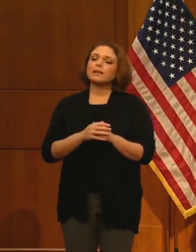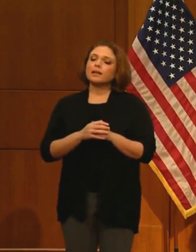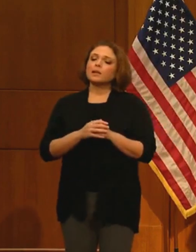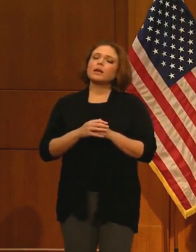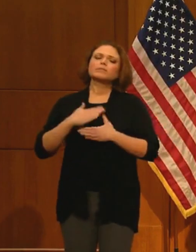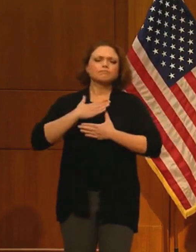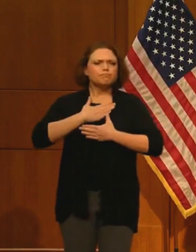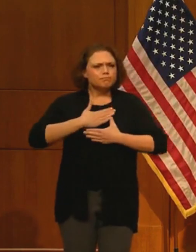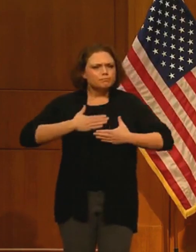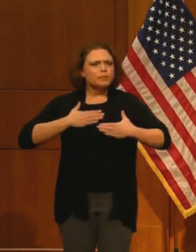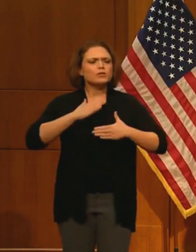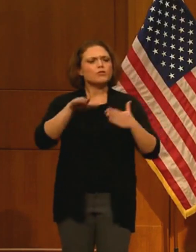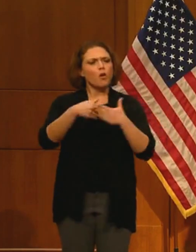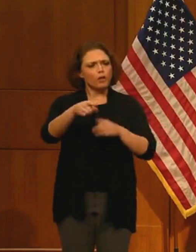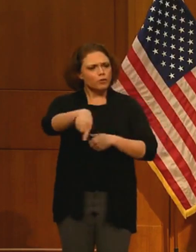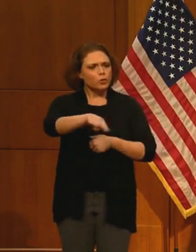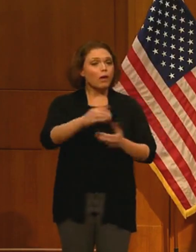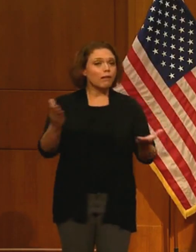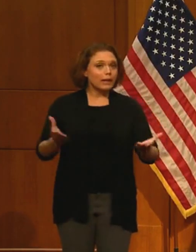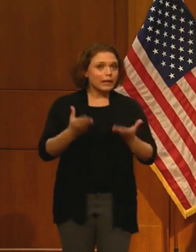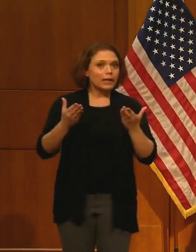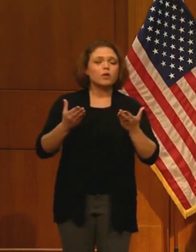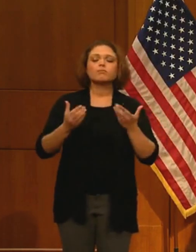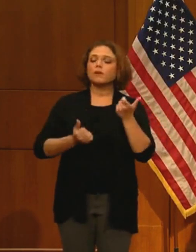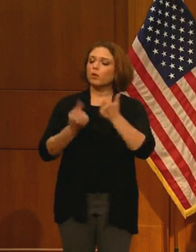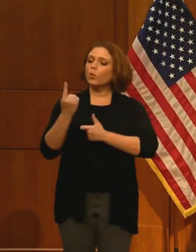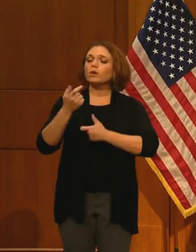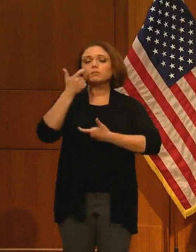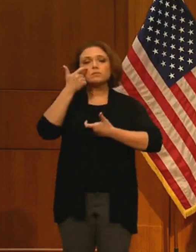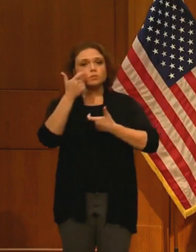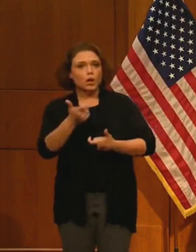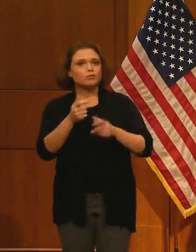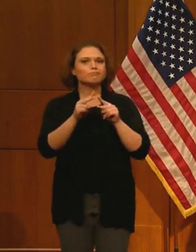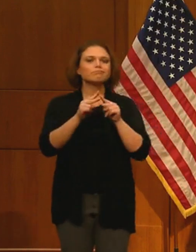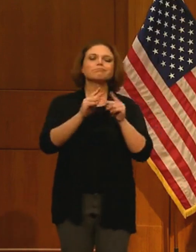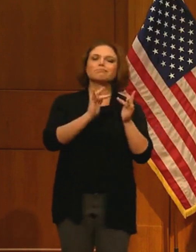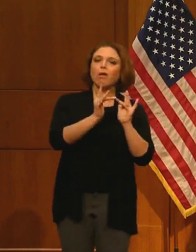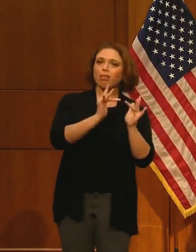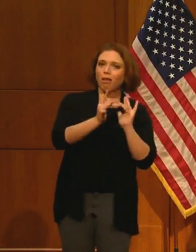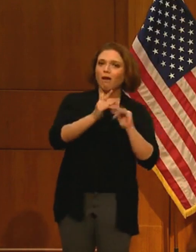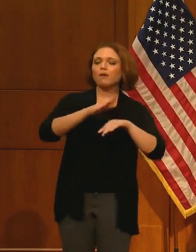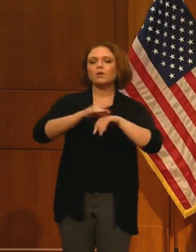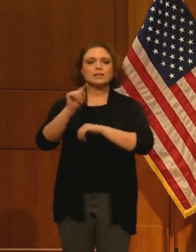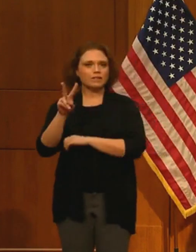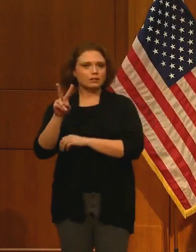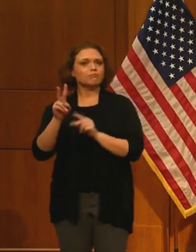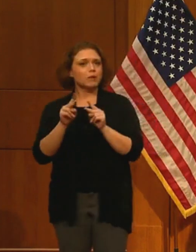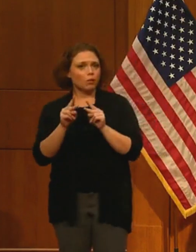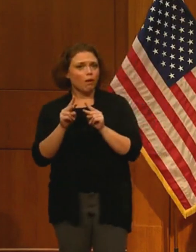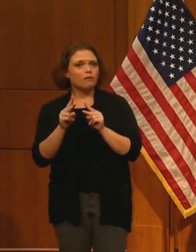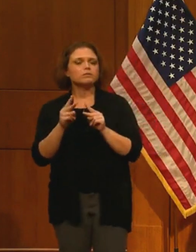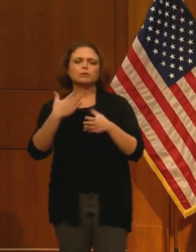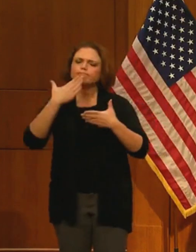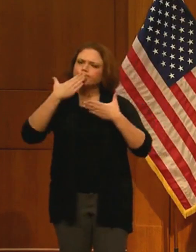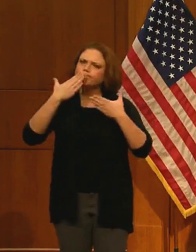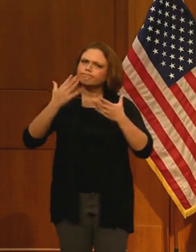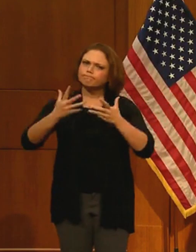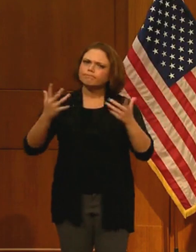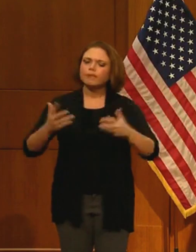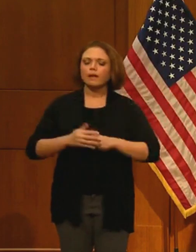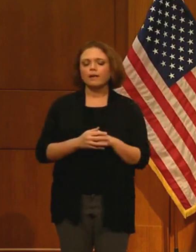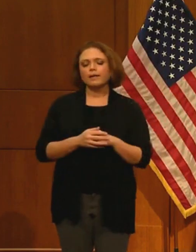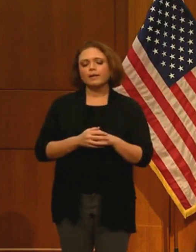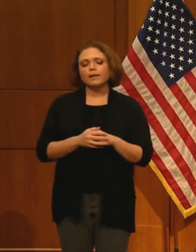appreciate all of you who are here and all of you that are watching either online or on televisions outside of the building.